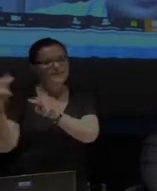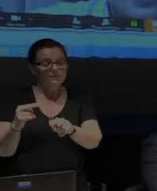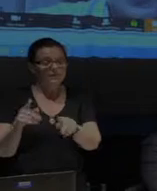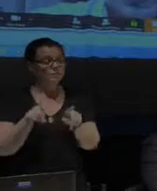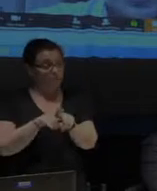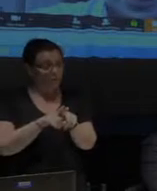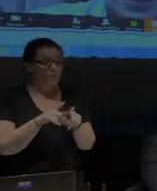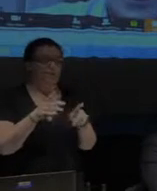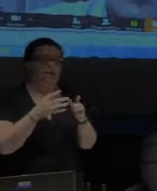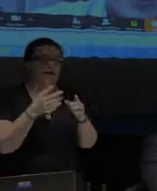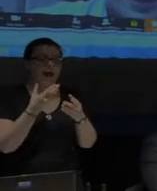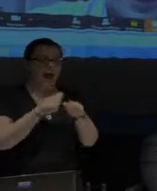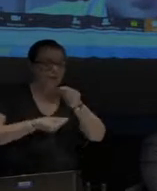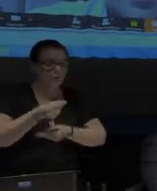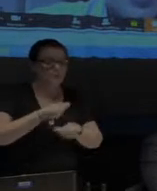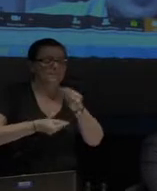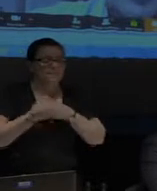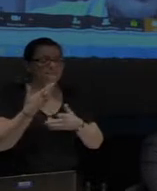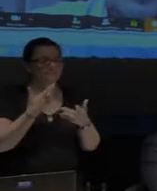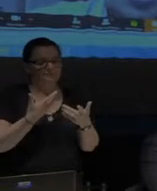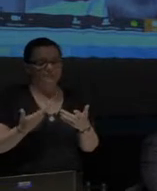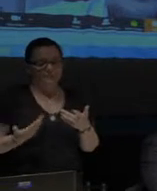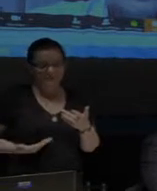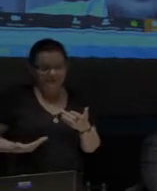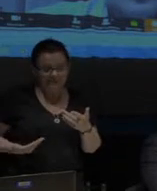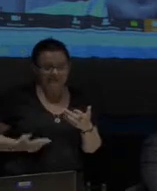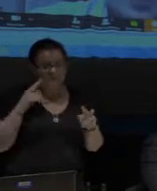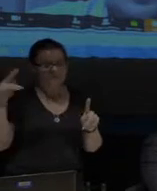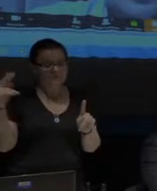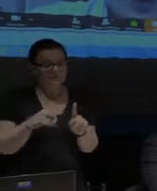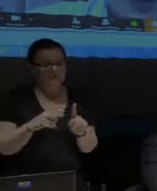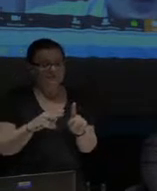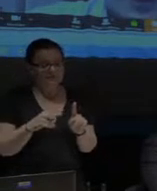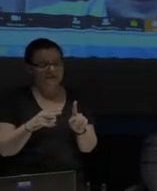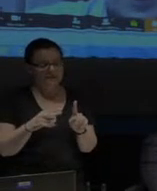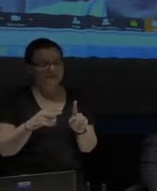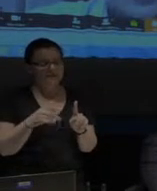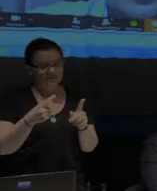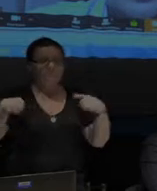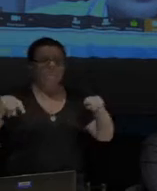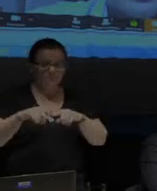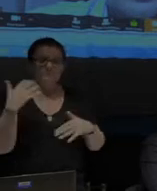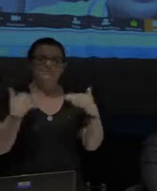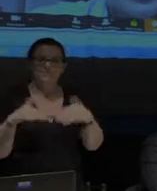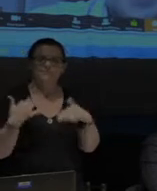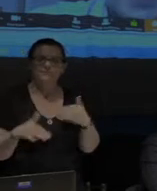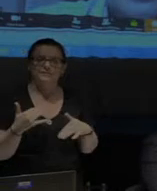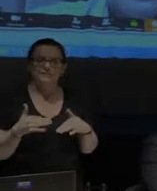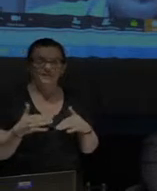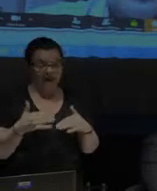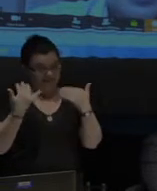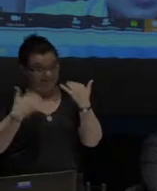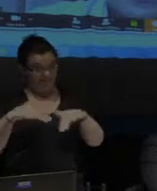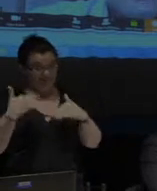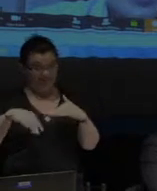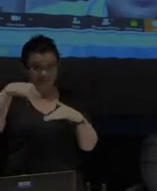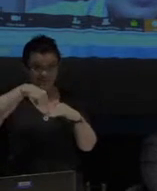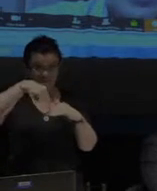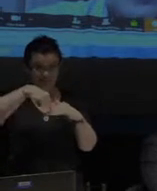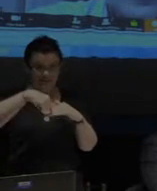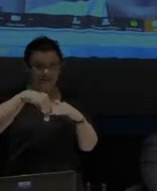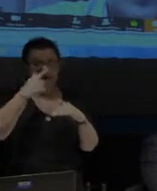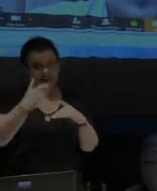perspective, economically, and everything else, because we are suffering, and suffering can be